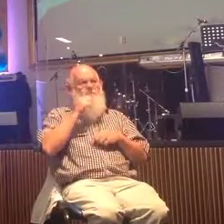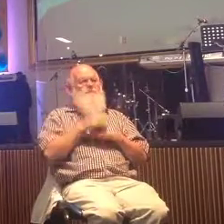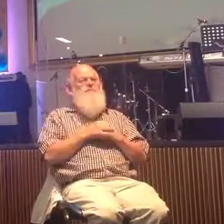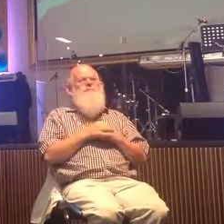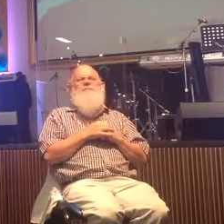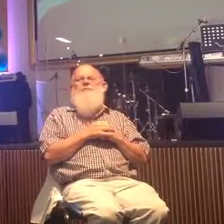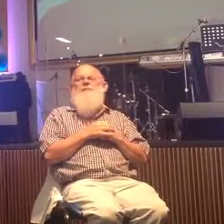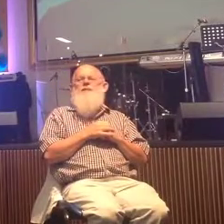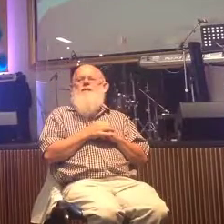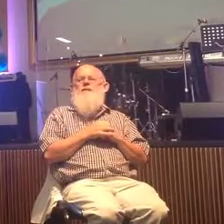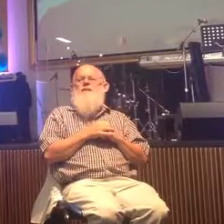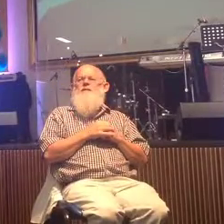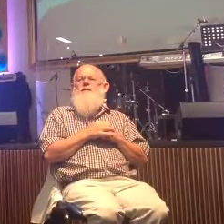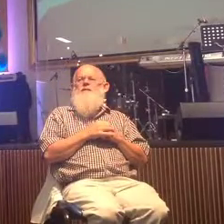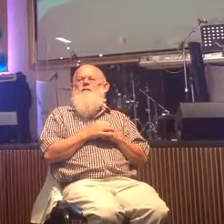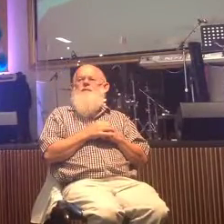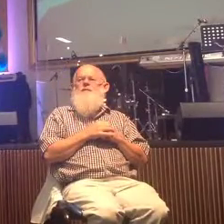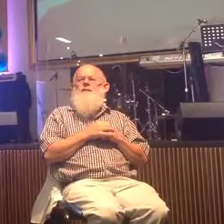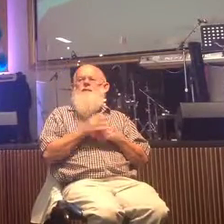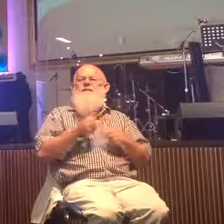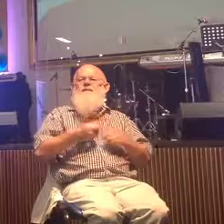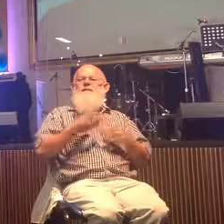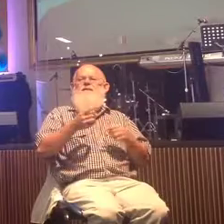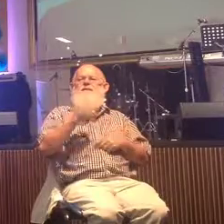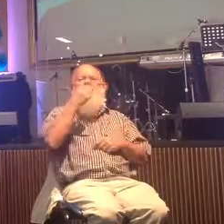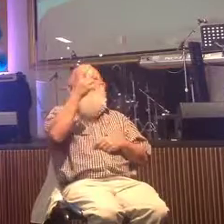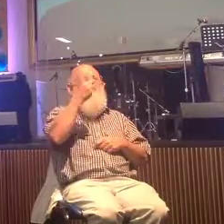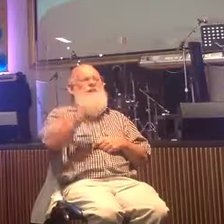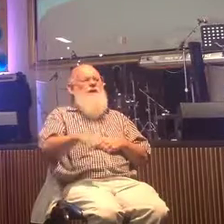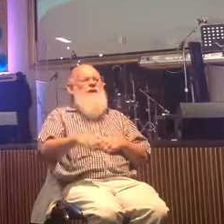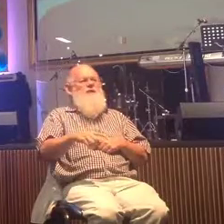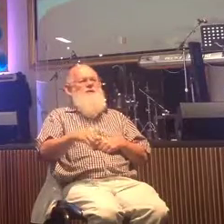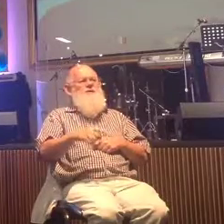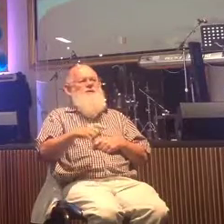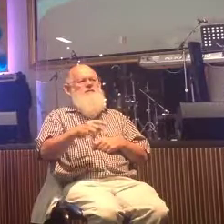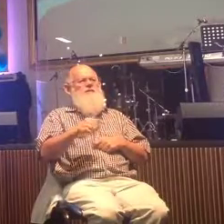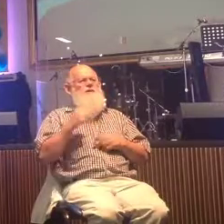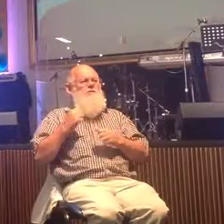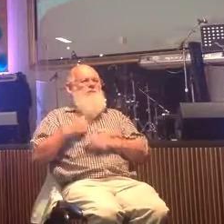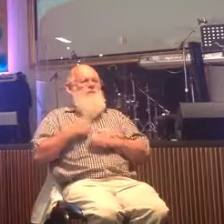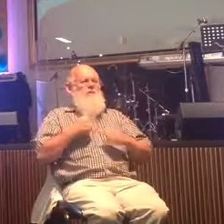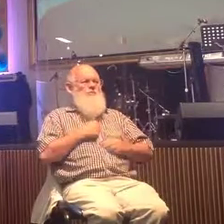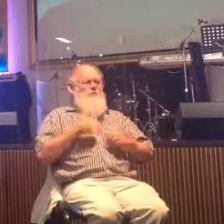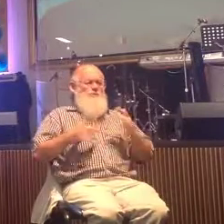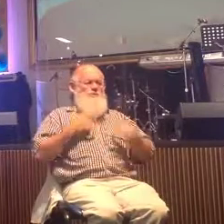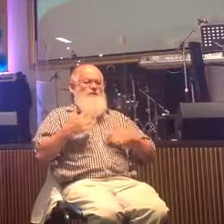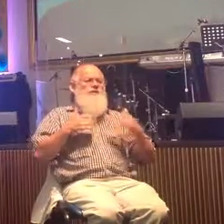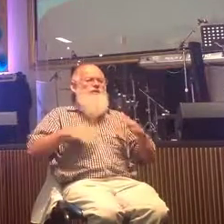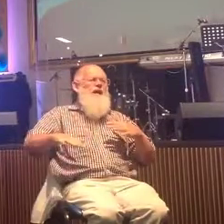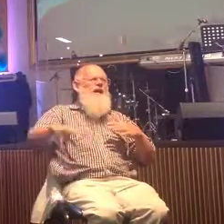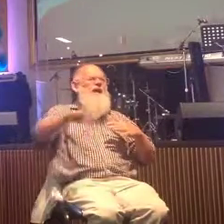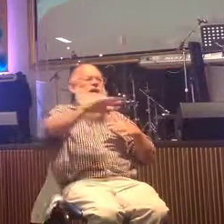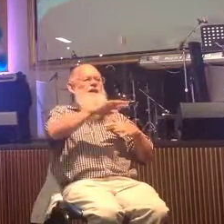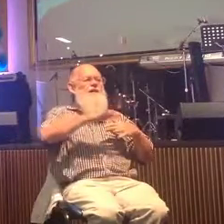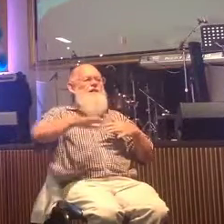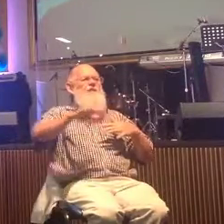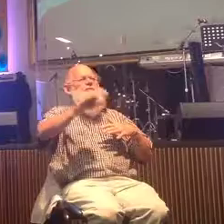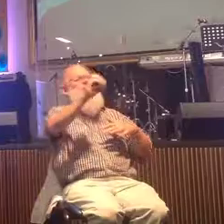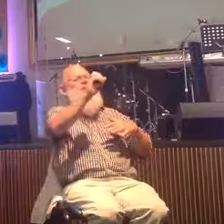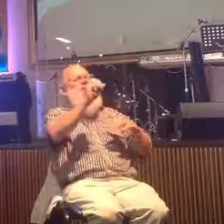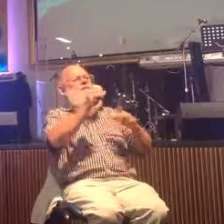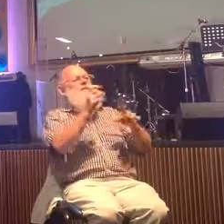called, sent a legion of soldiers to live in this area of the Decapolis, 10 cities. Even